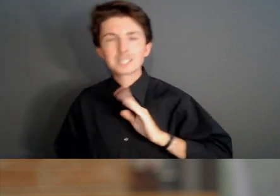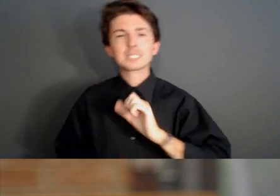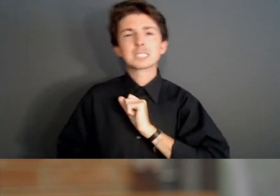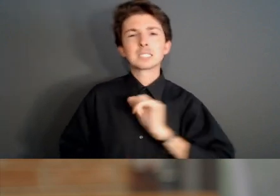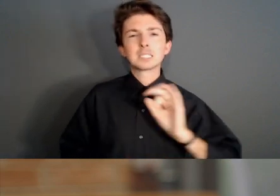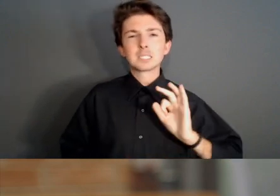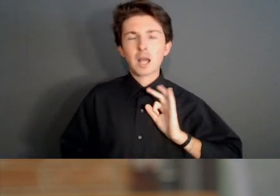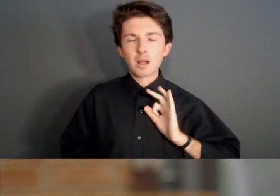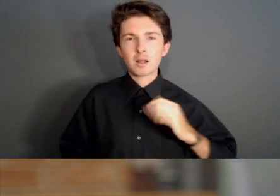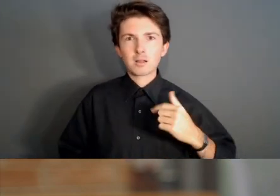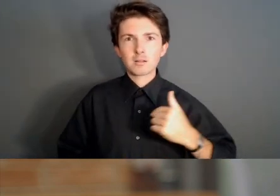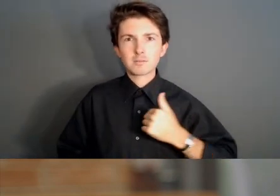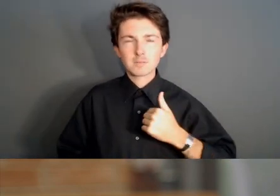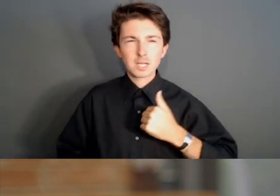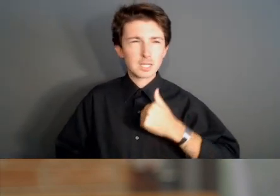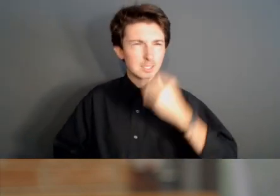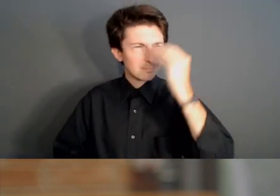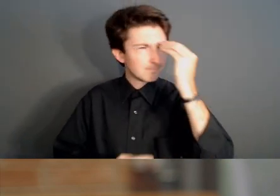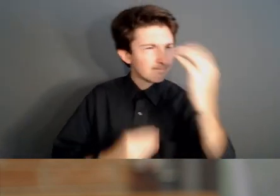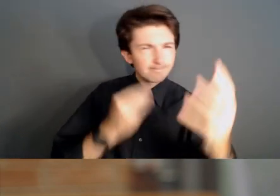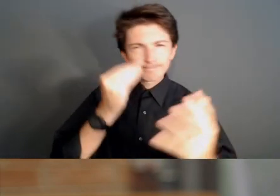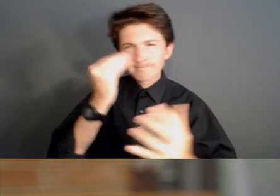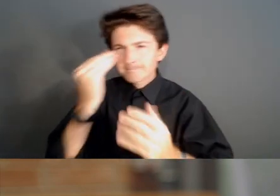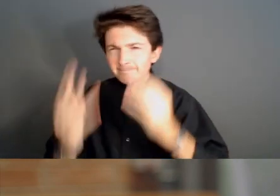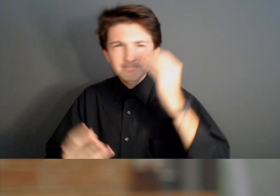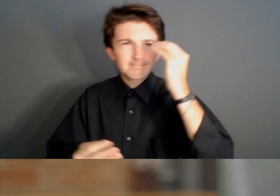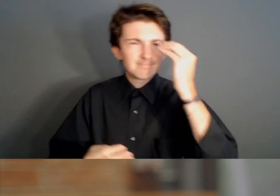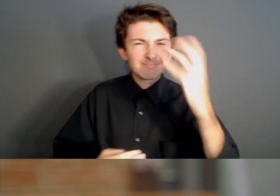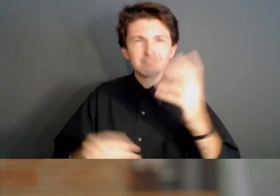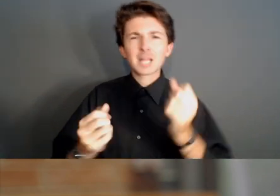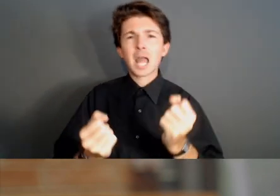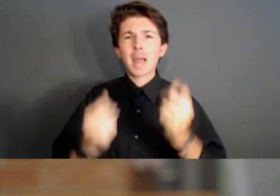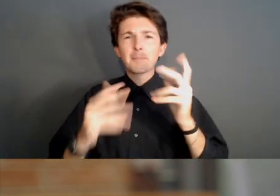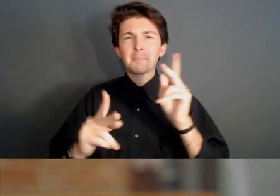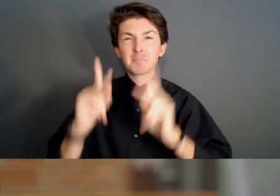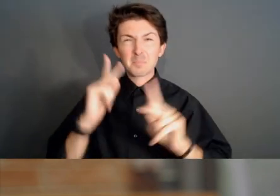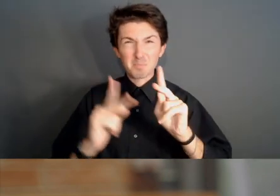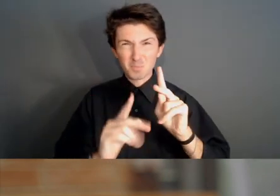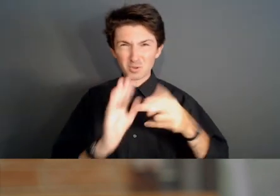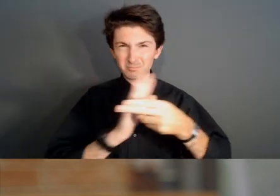to understand the number of persons with disabilities within their districts, within their